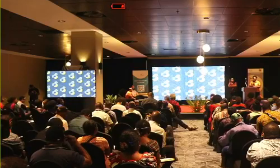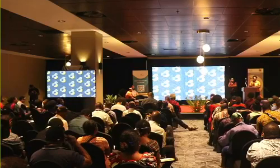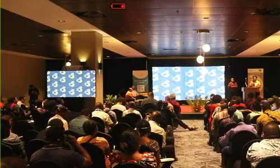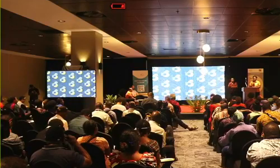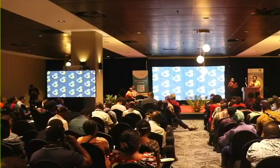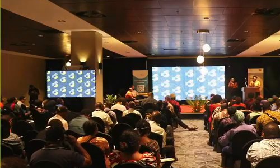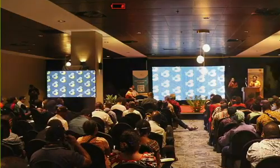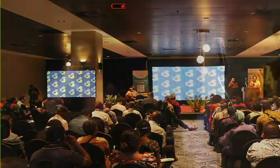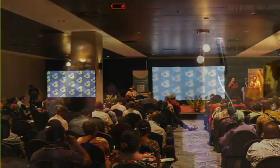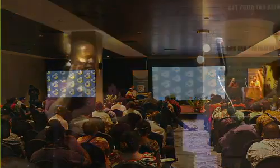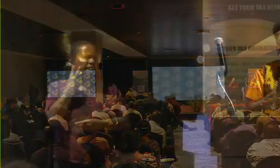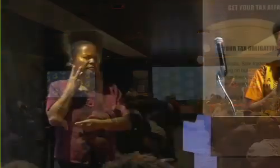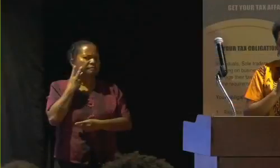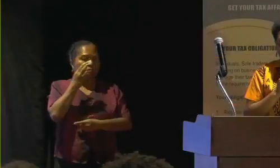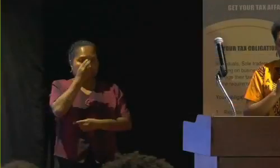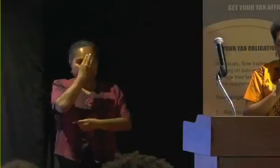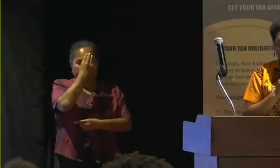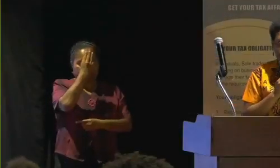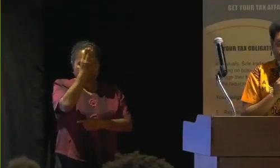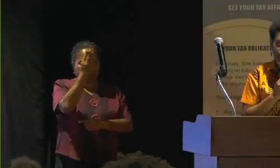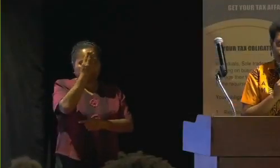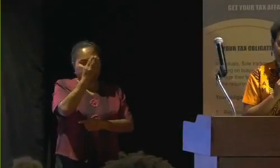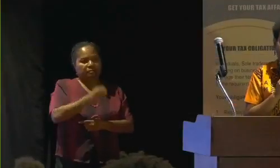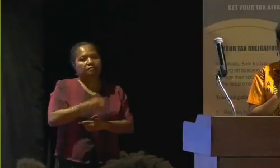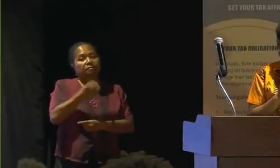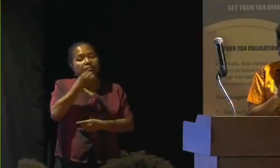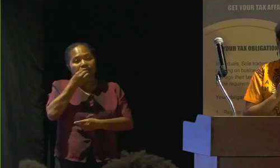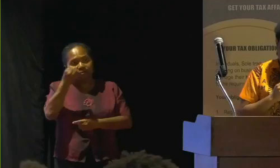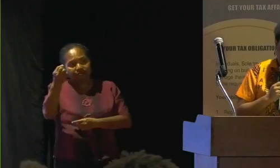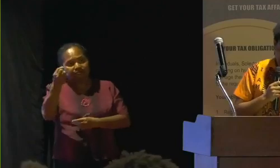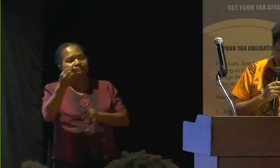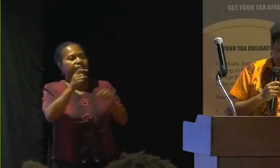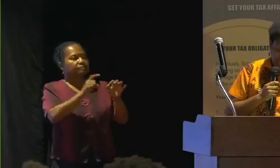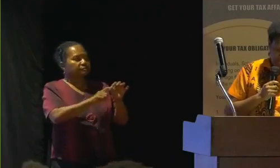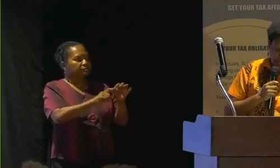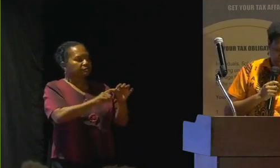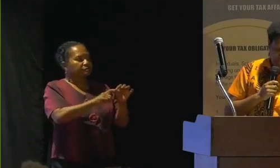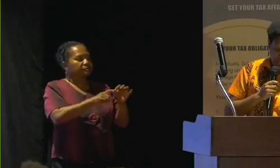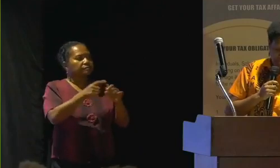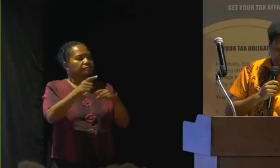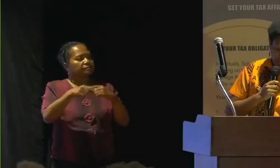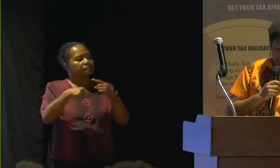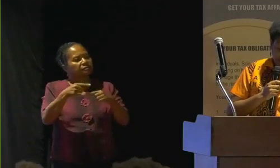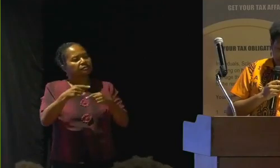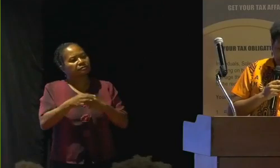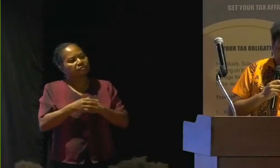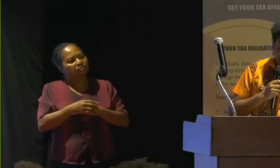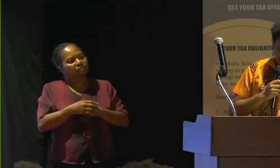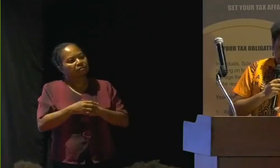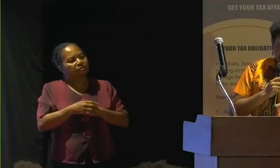countrymen or women from Manus indicated or asked a question about the